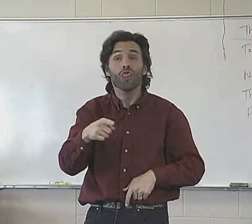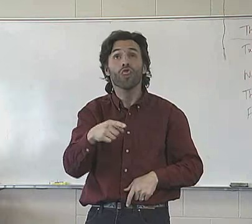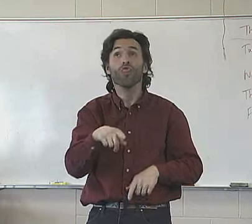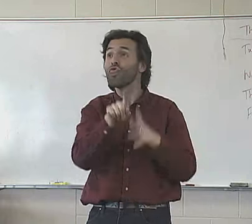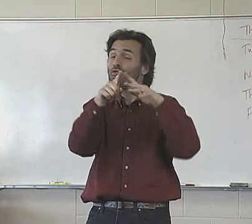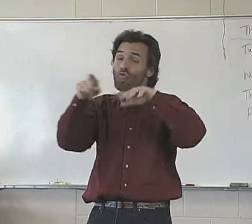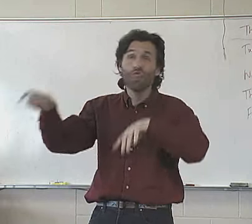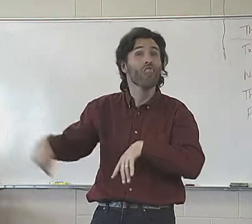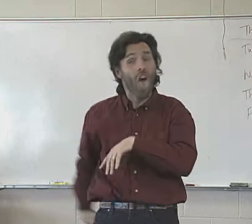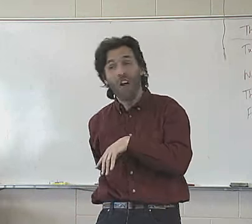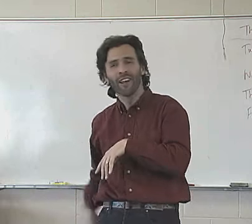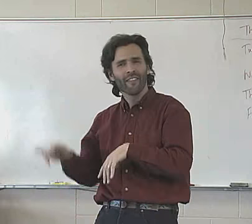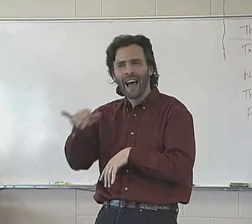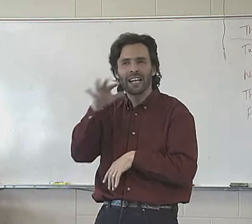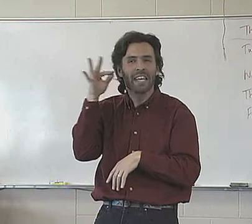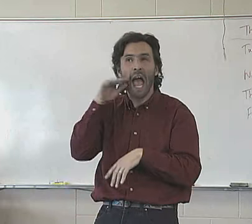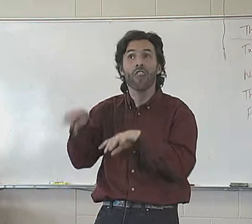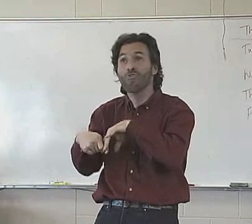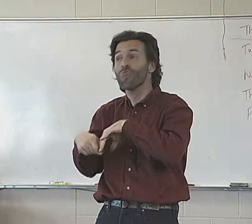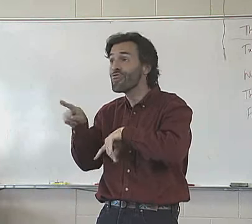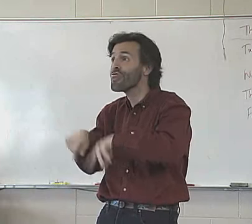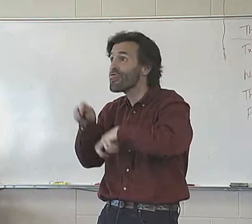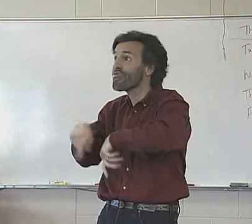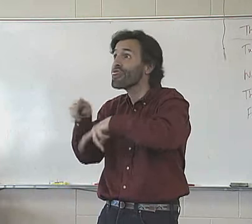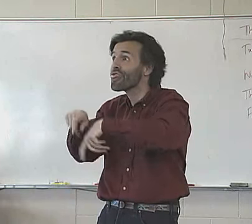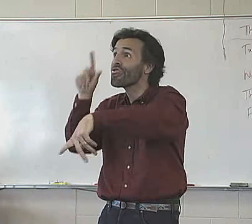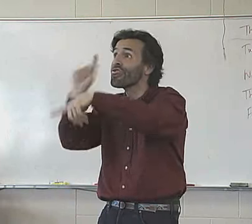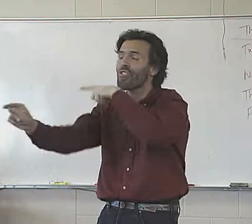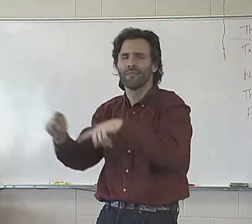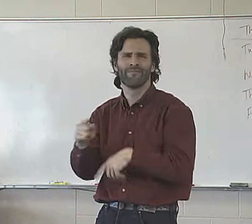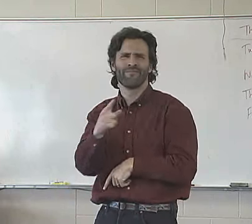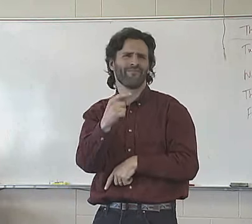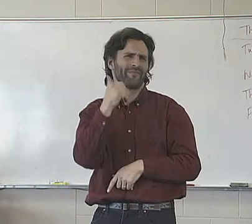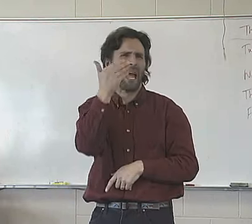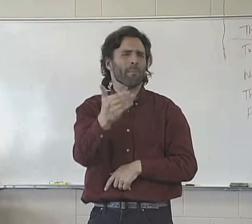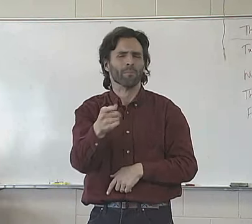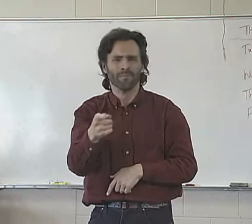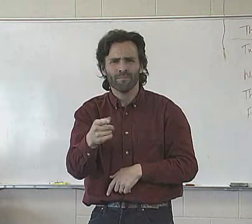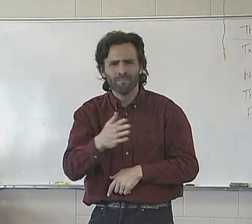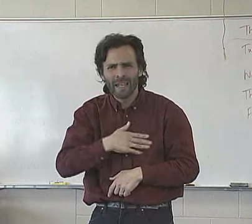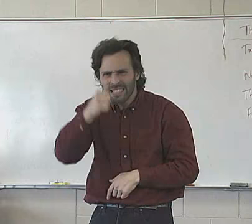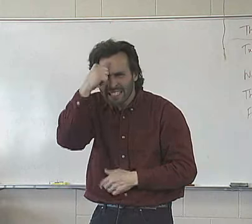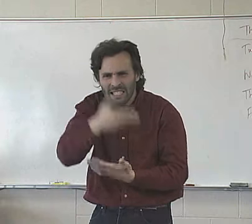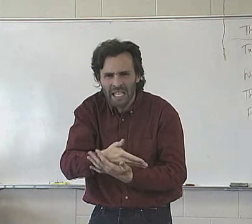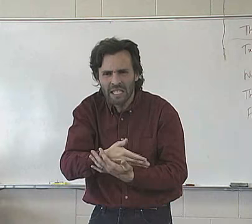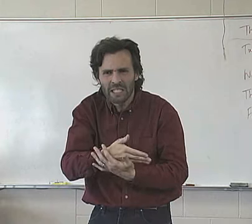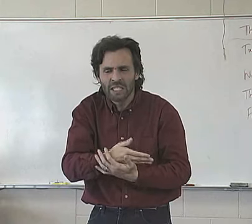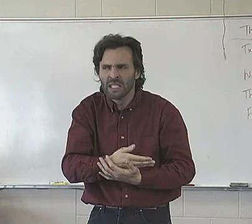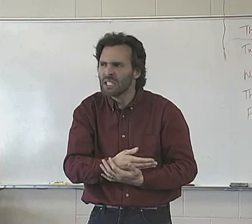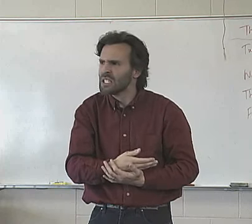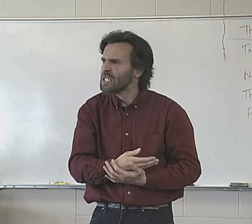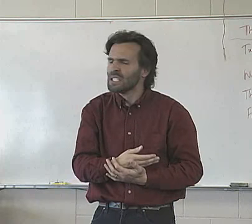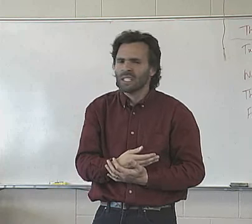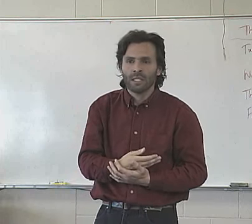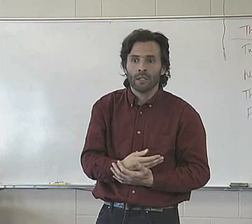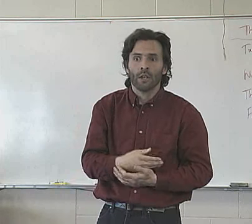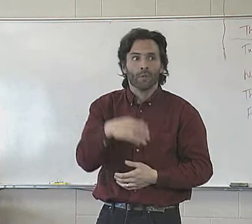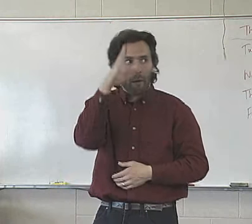between your legs like a cowardly dog. I'm ashamed to call you my son. Well, there wasn't much the boy could say to that, so he went over to